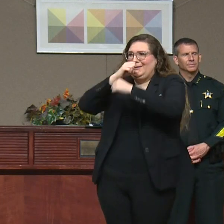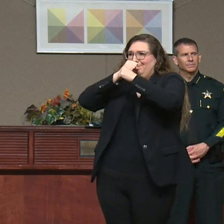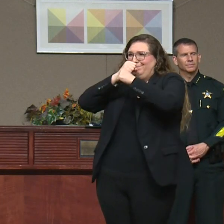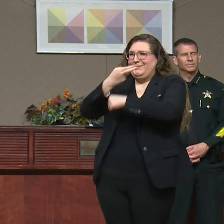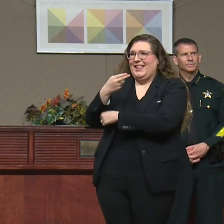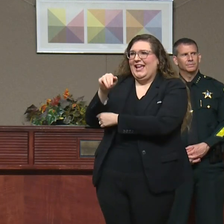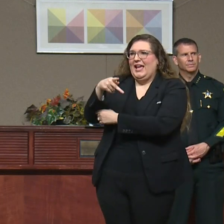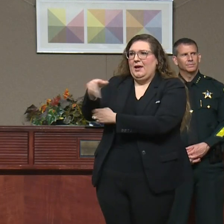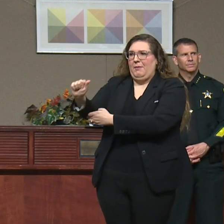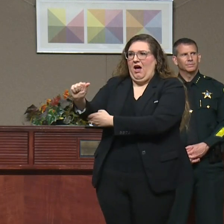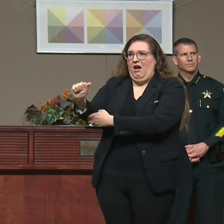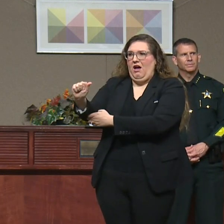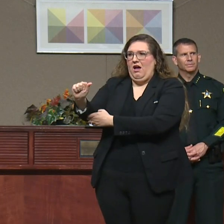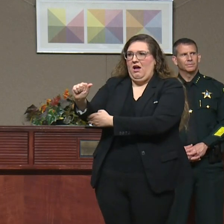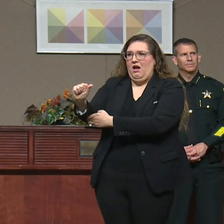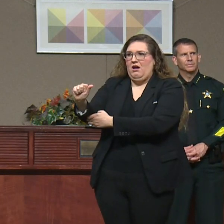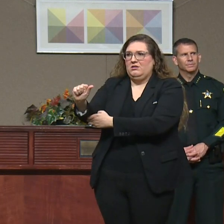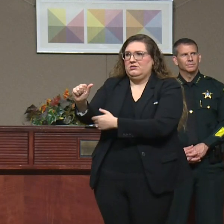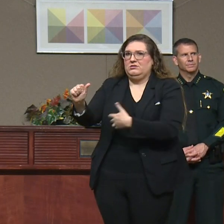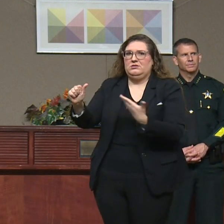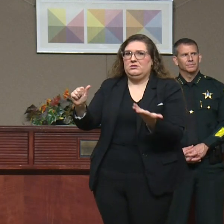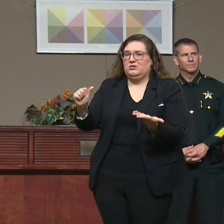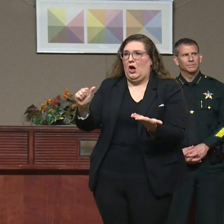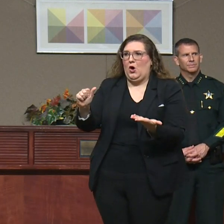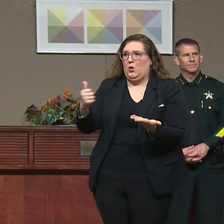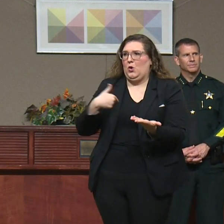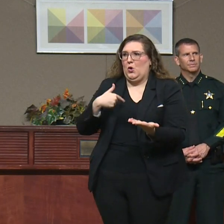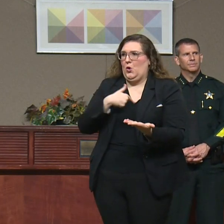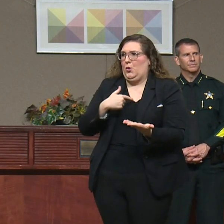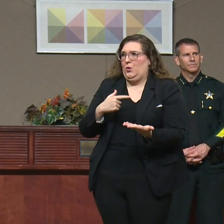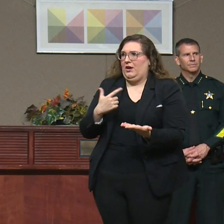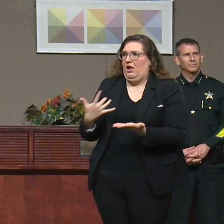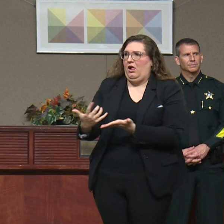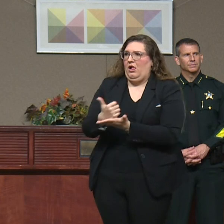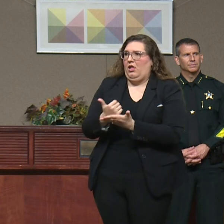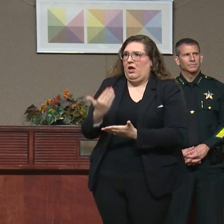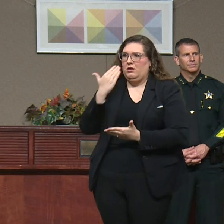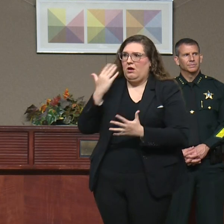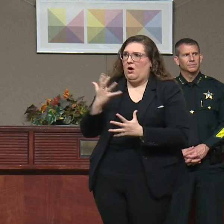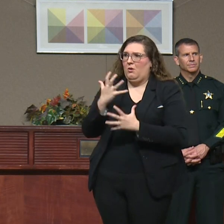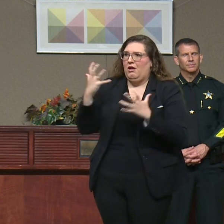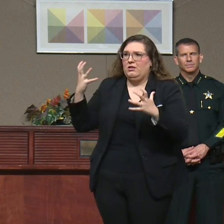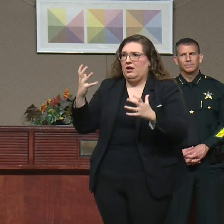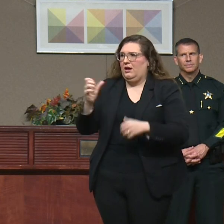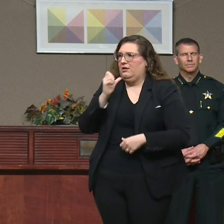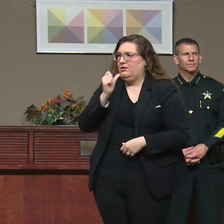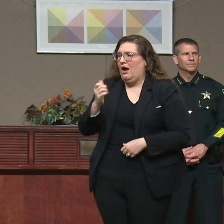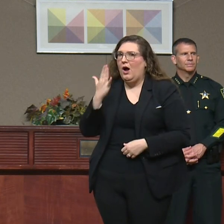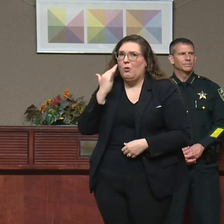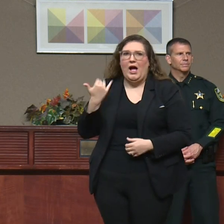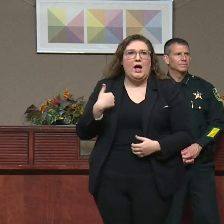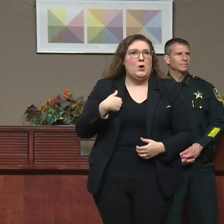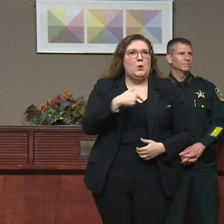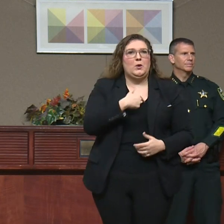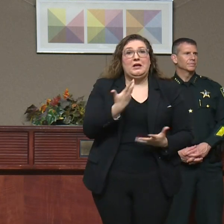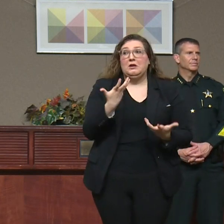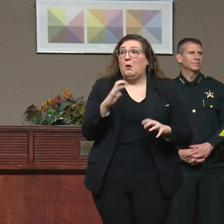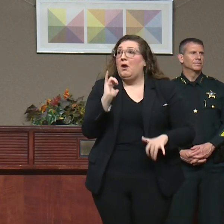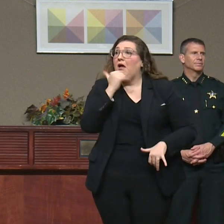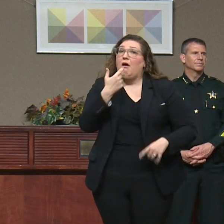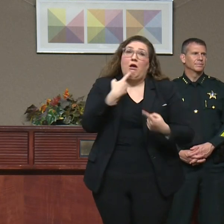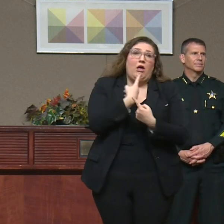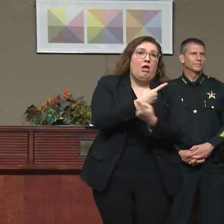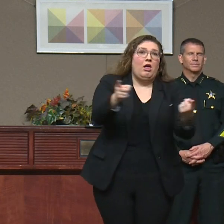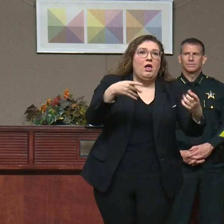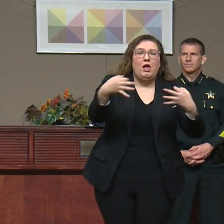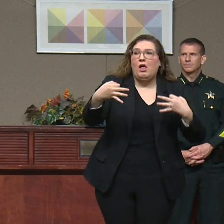you know about a person is the least likely you are to disclose HIPAA information inadvertently. You could. I don't know.